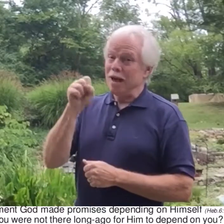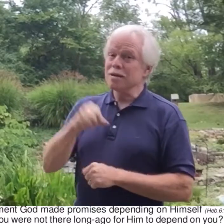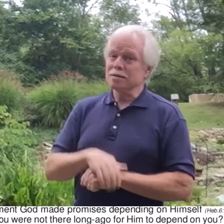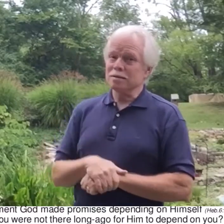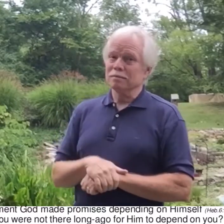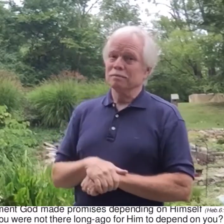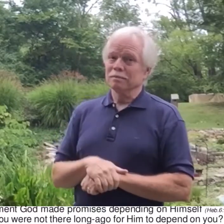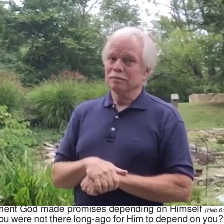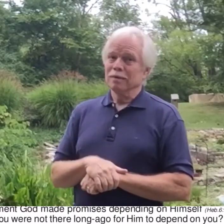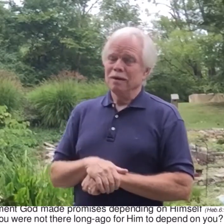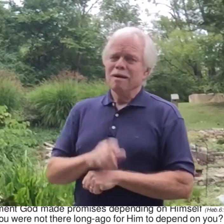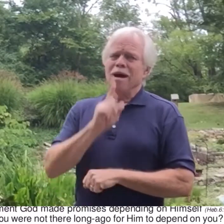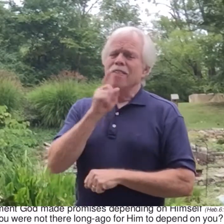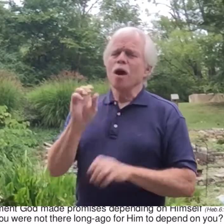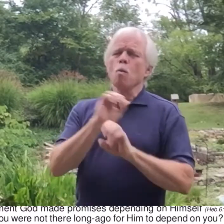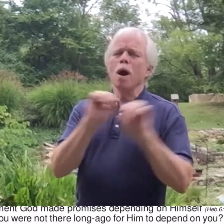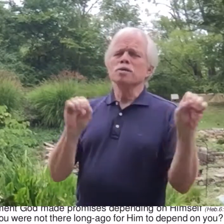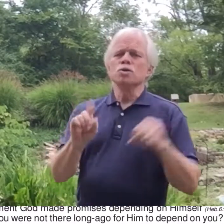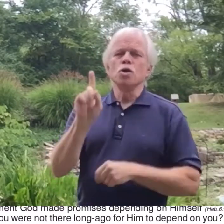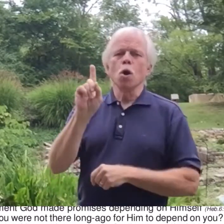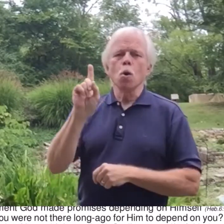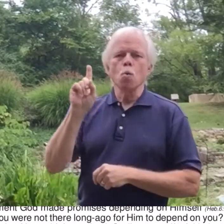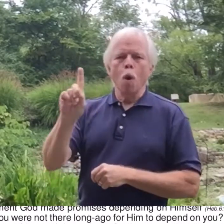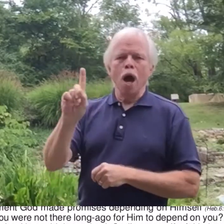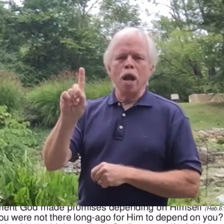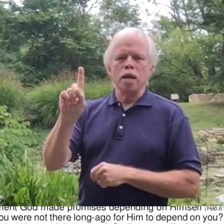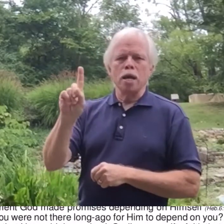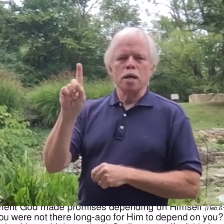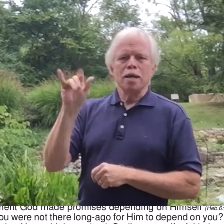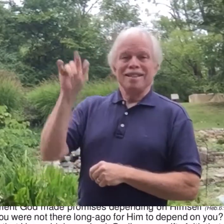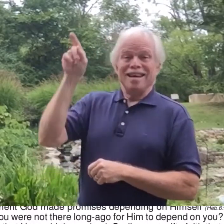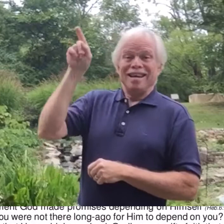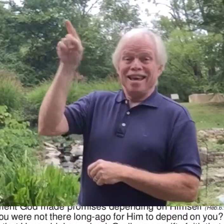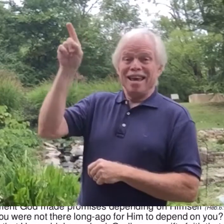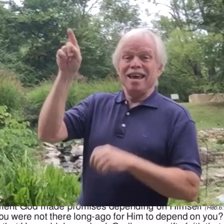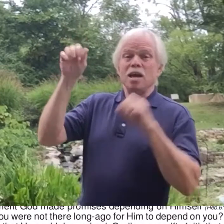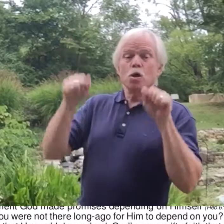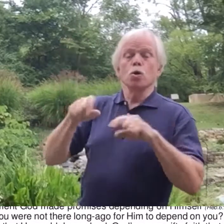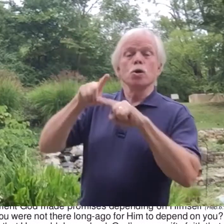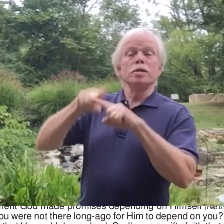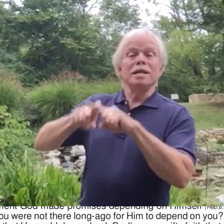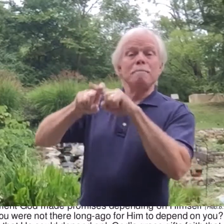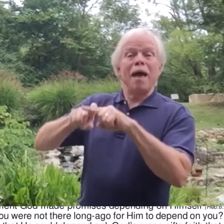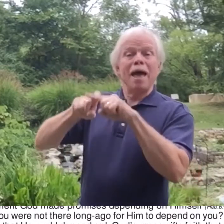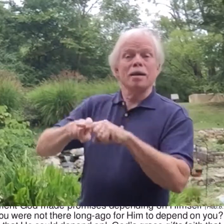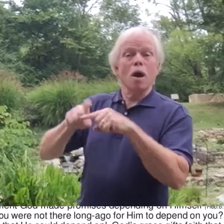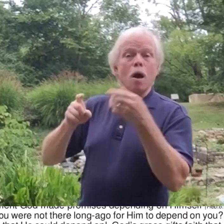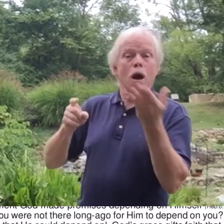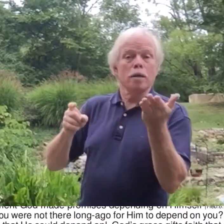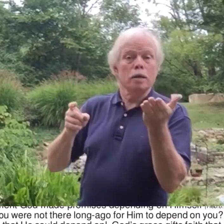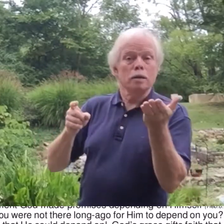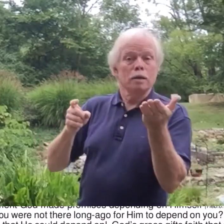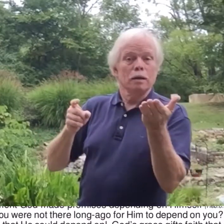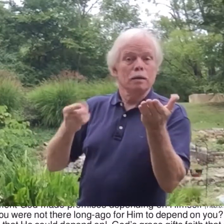Yes, there was no one that He could depend on.